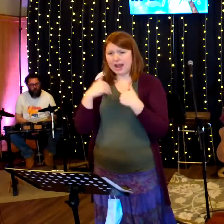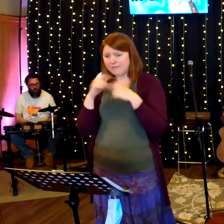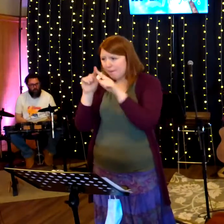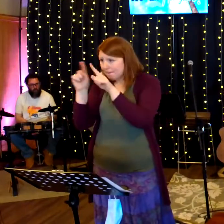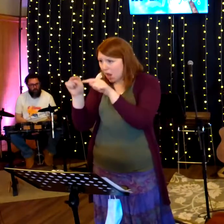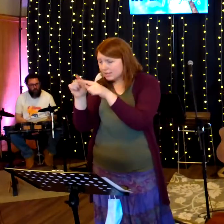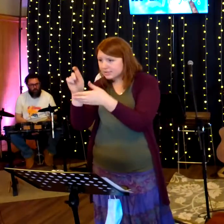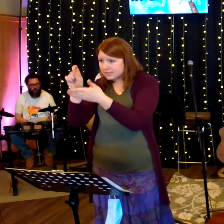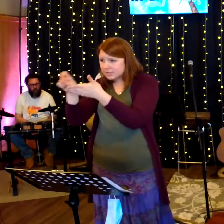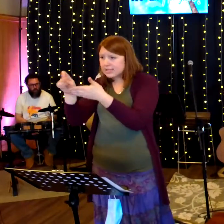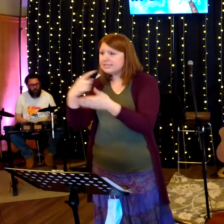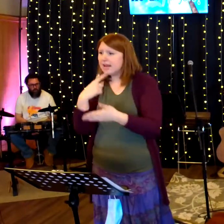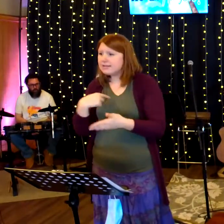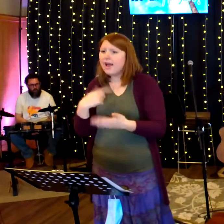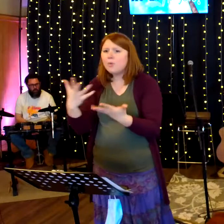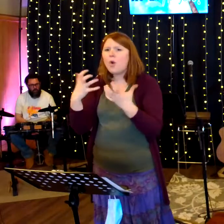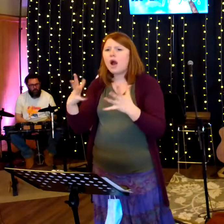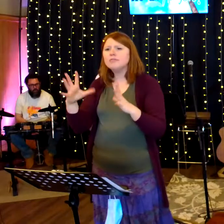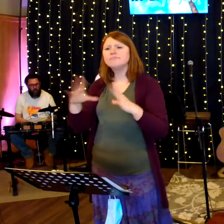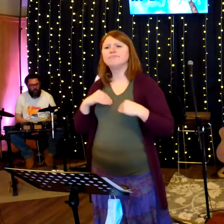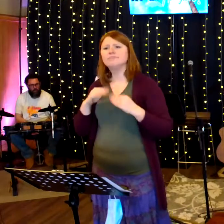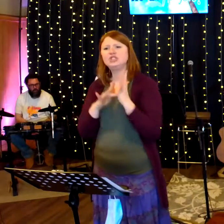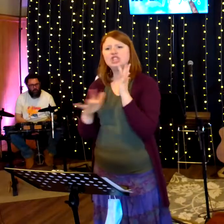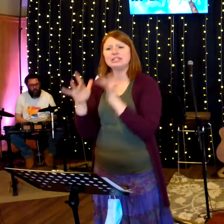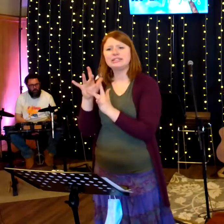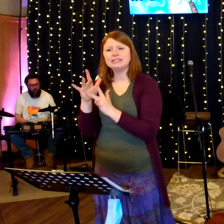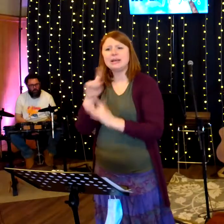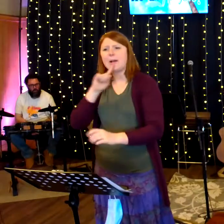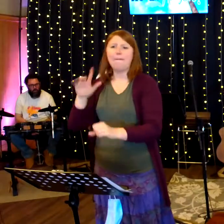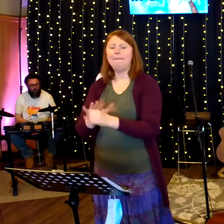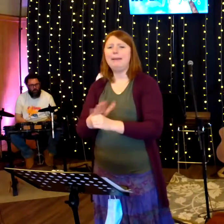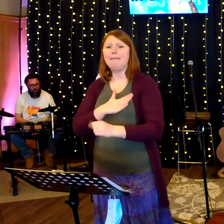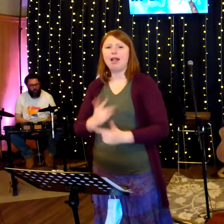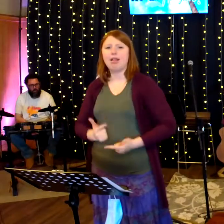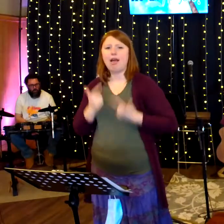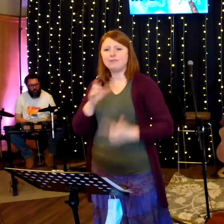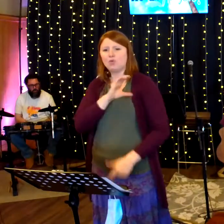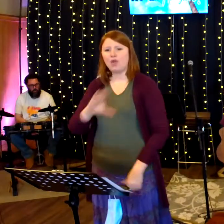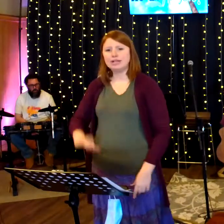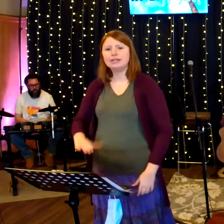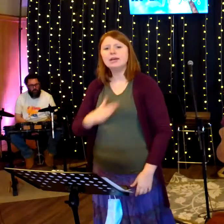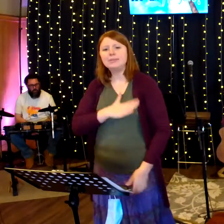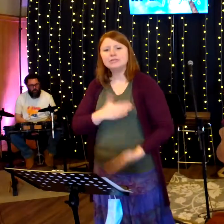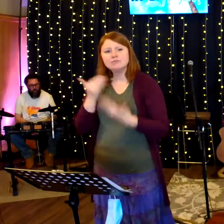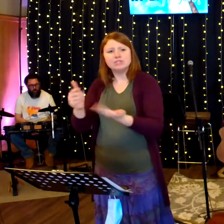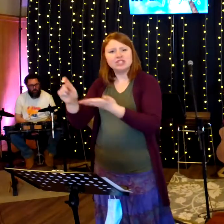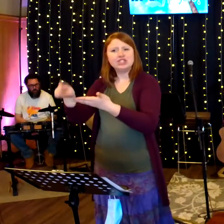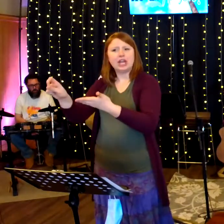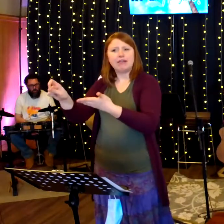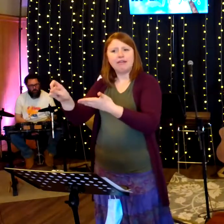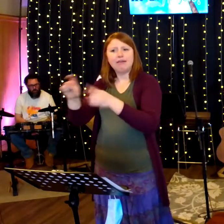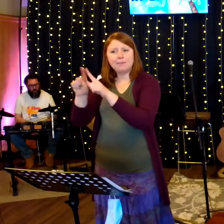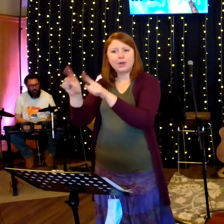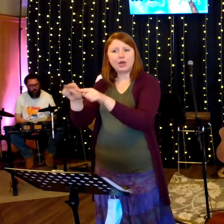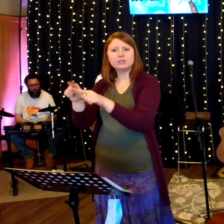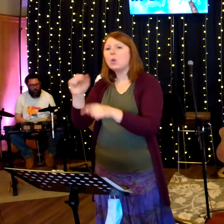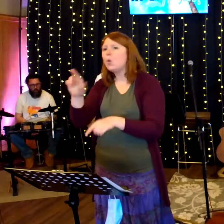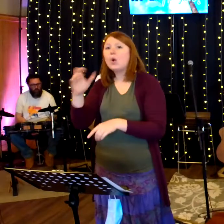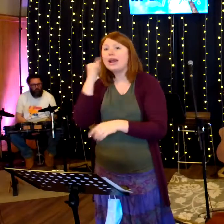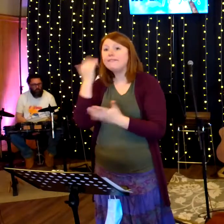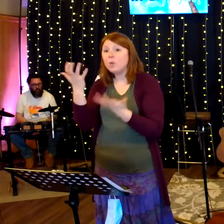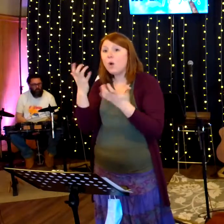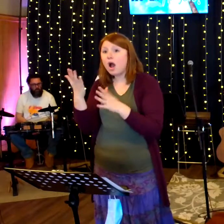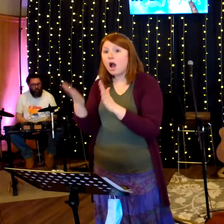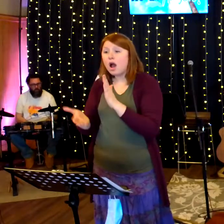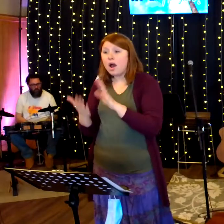interested in committing my life to Christ. I would encourage you to check that box. And or even if before you leave